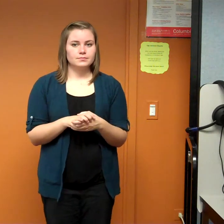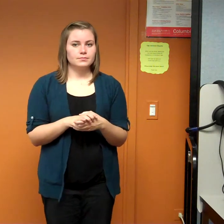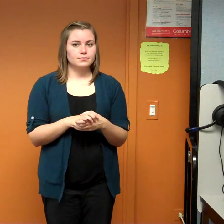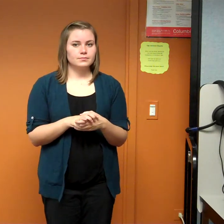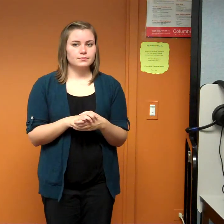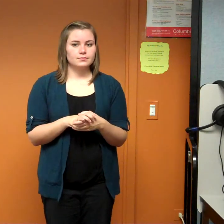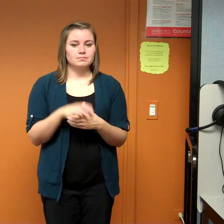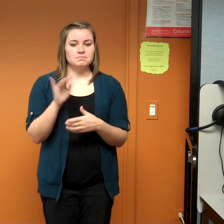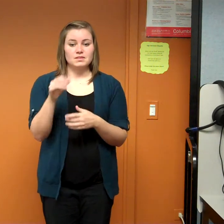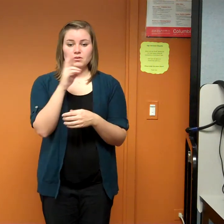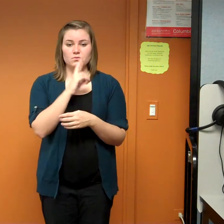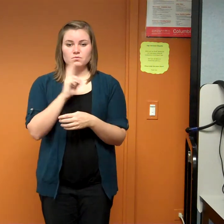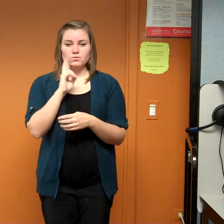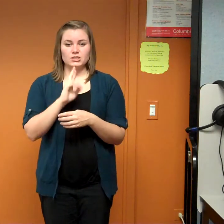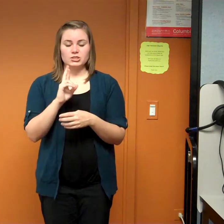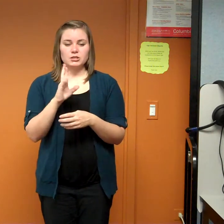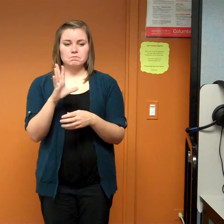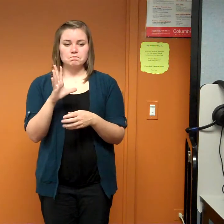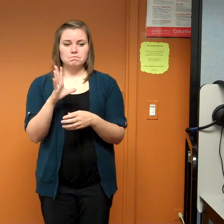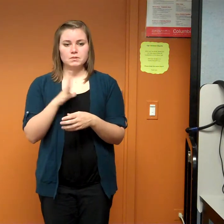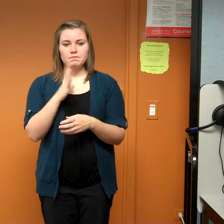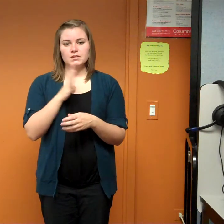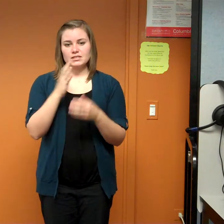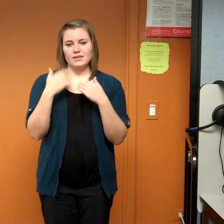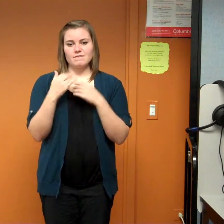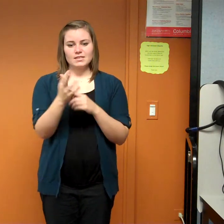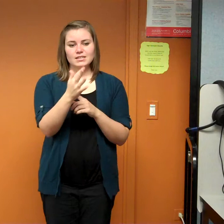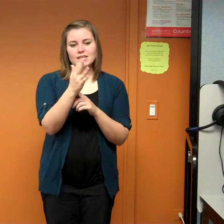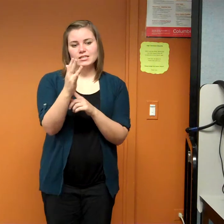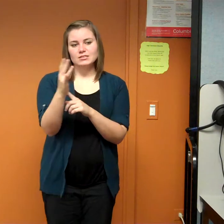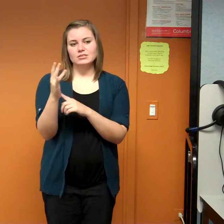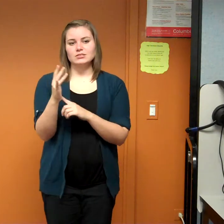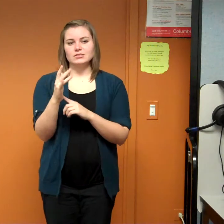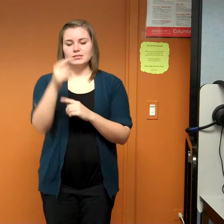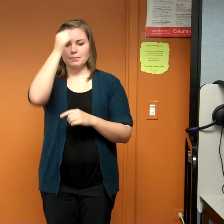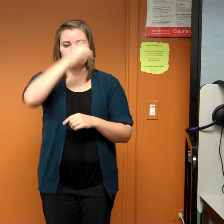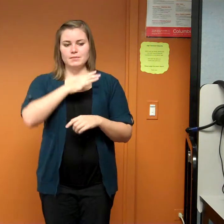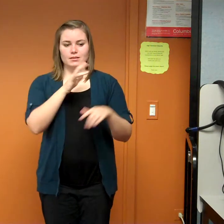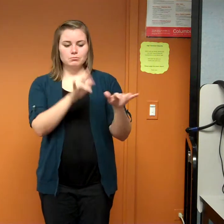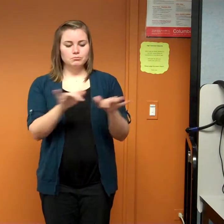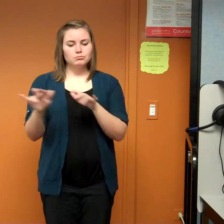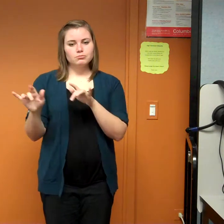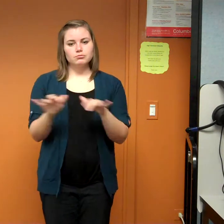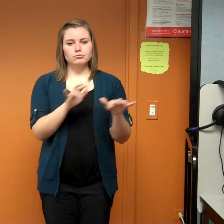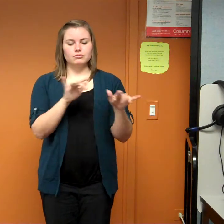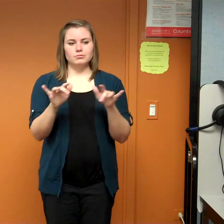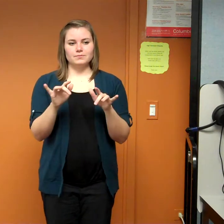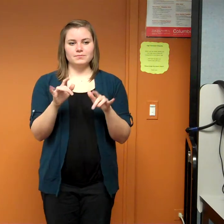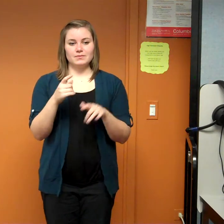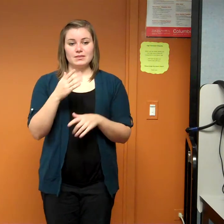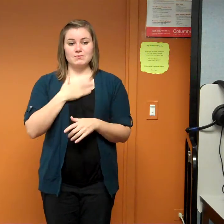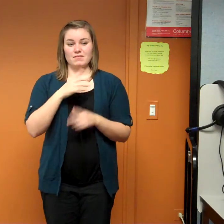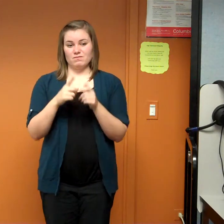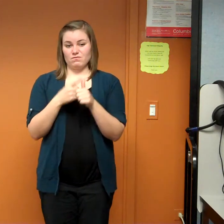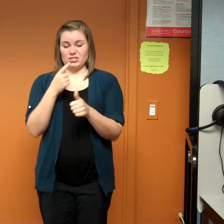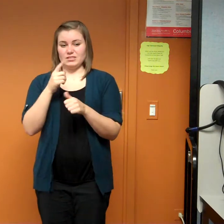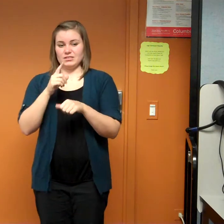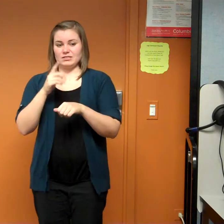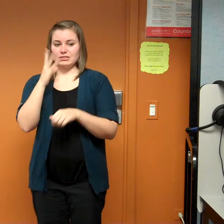meant to be more of a bar, and there was a guy in there playing the piano, and I had never experienced that before, and it just felt really city to me. It was really cool, and